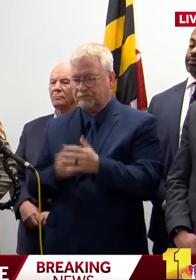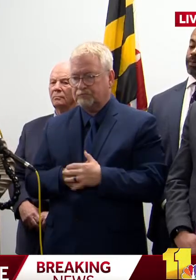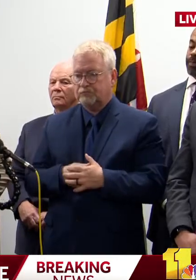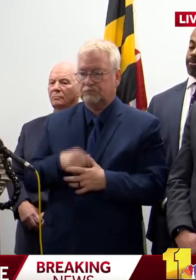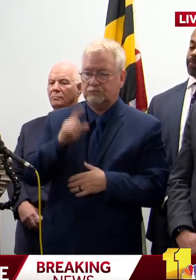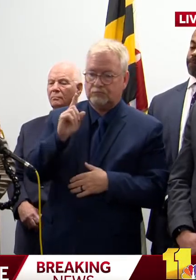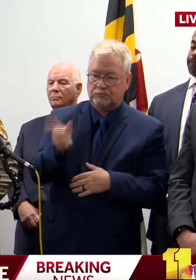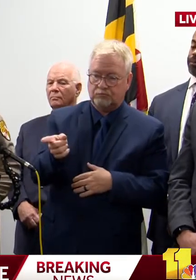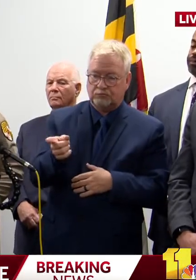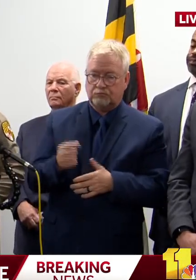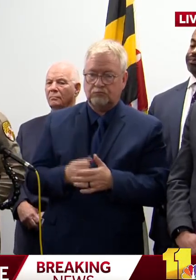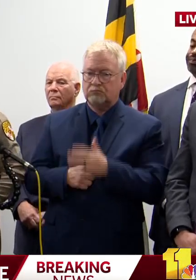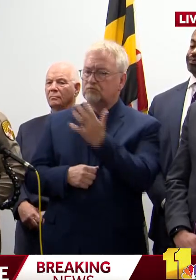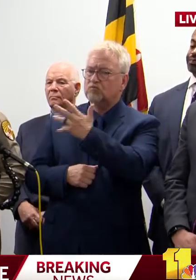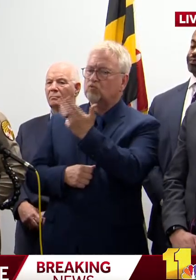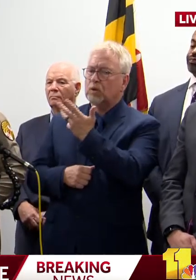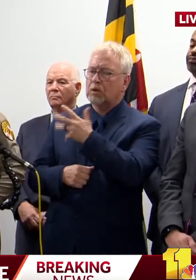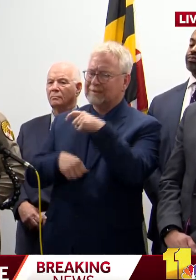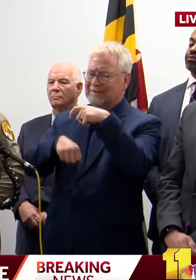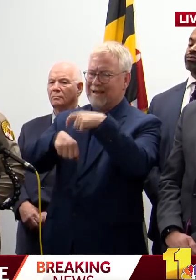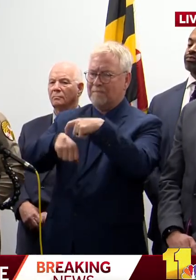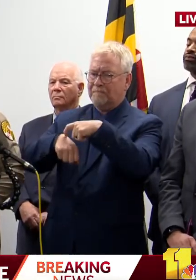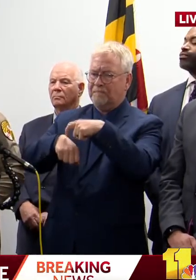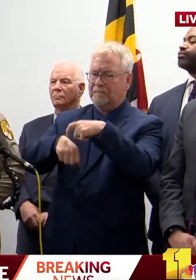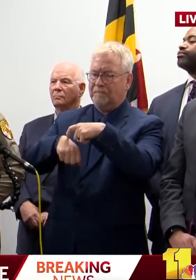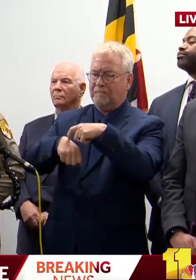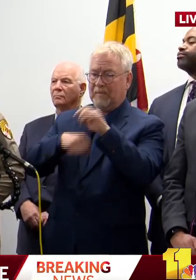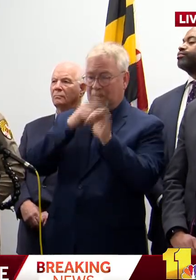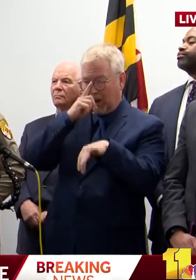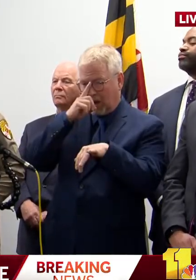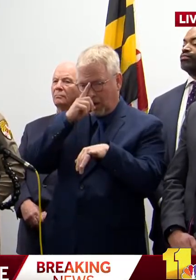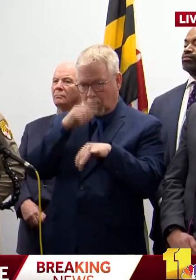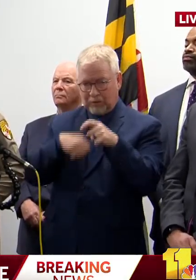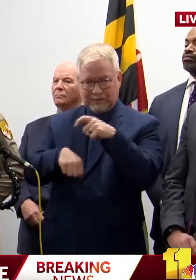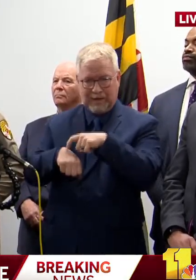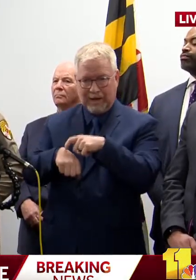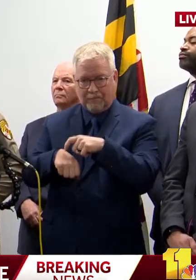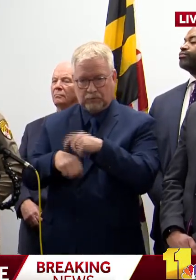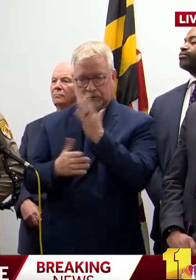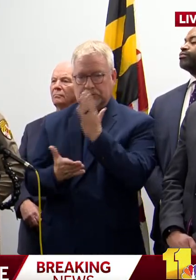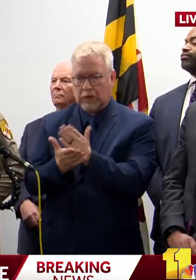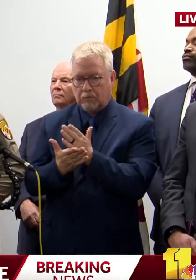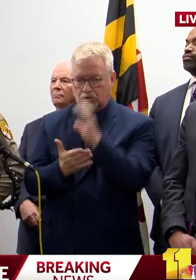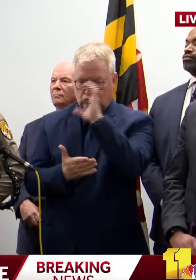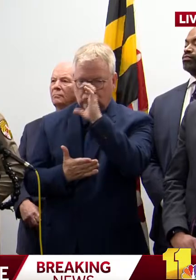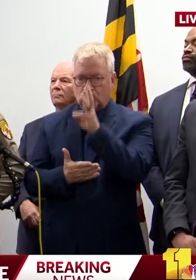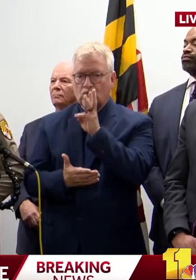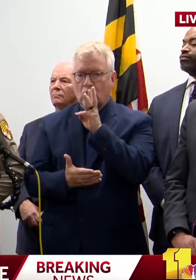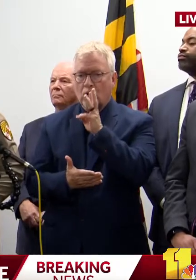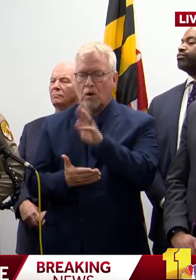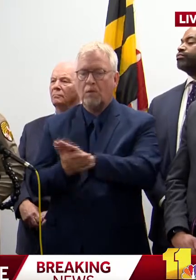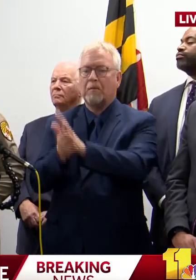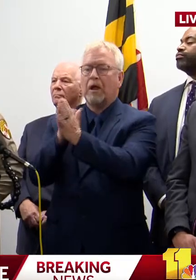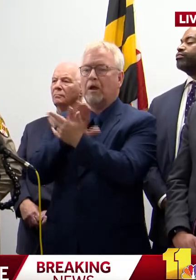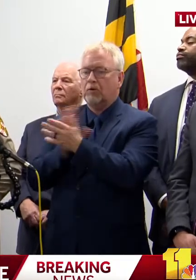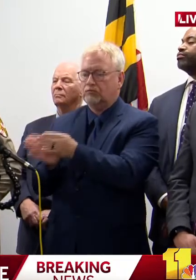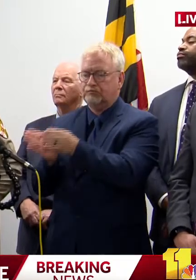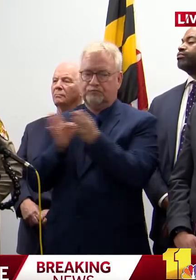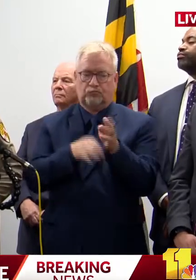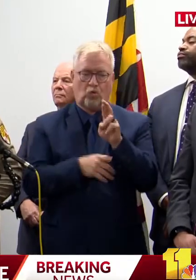So what time did all the searching stop today, or the in-water searching stop? Was it at that?